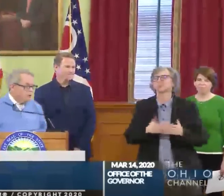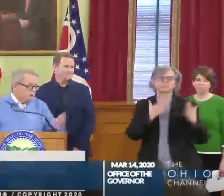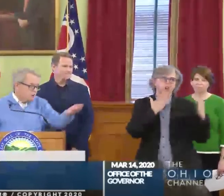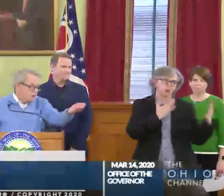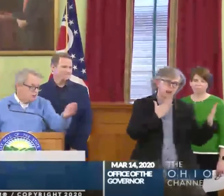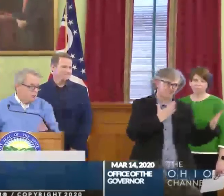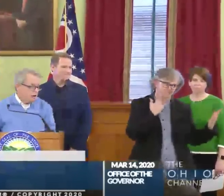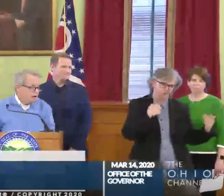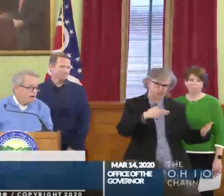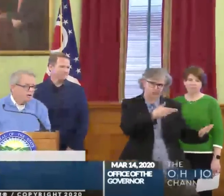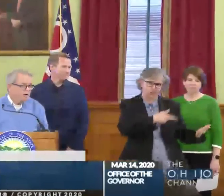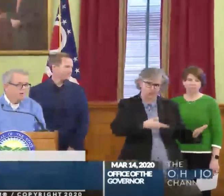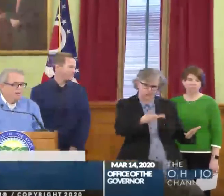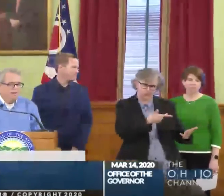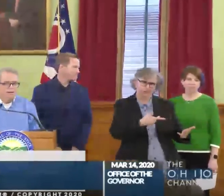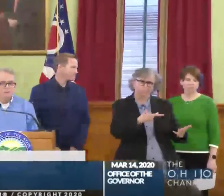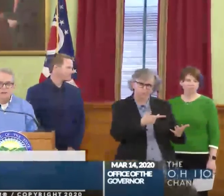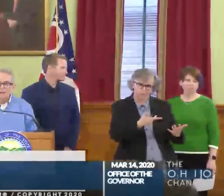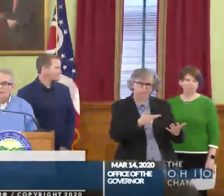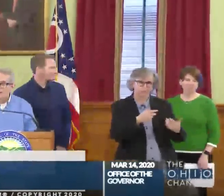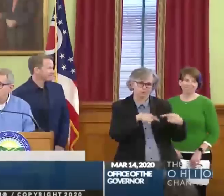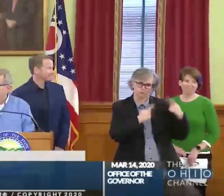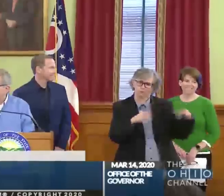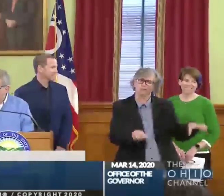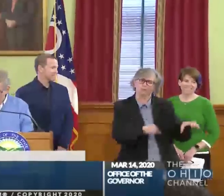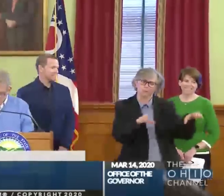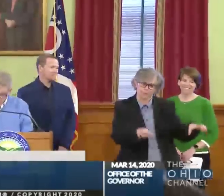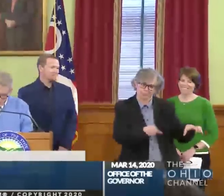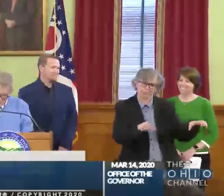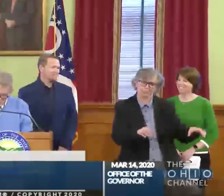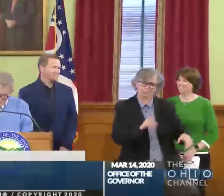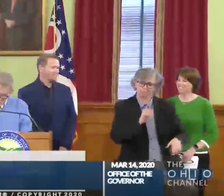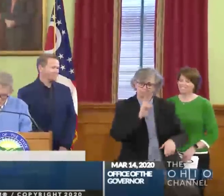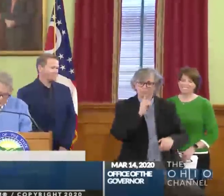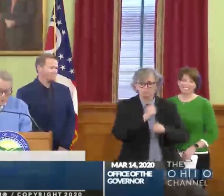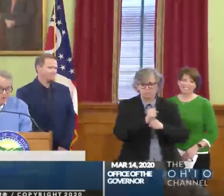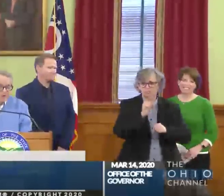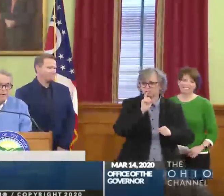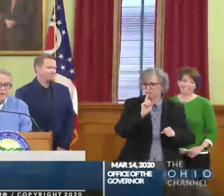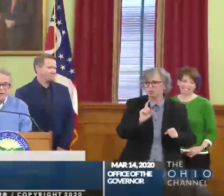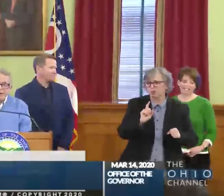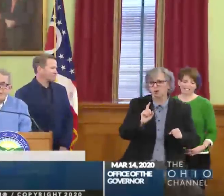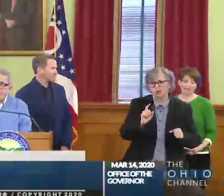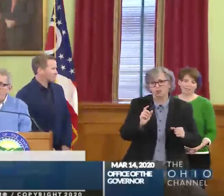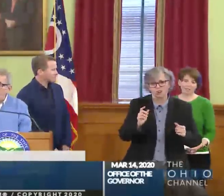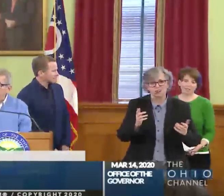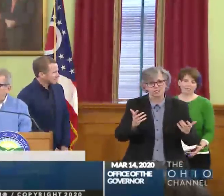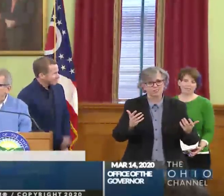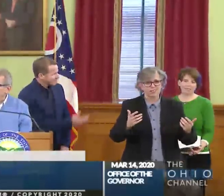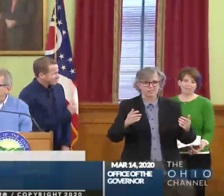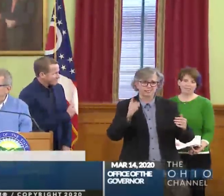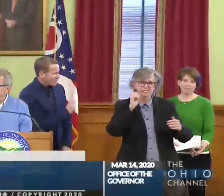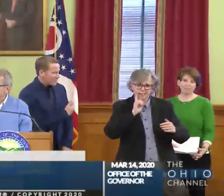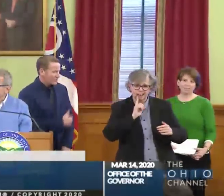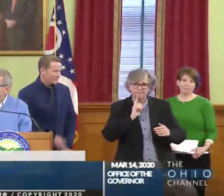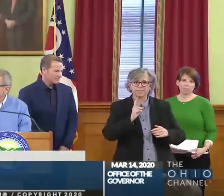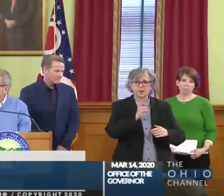and your team have done and making it so that those who are hearing impaired